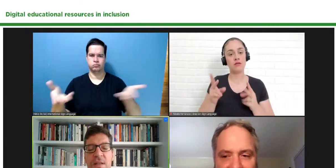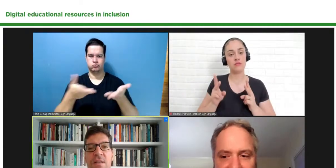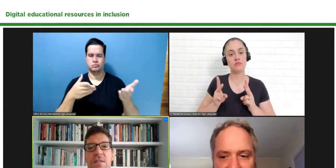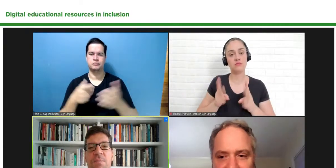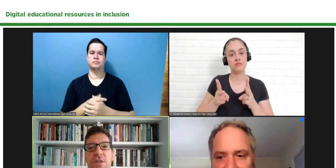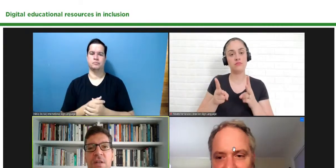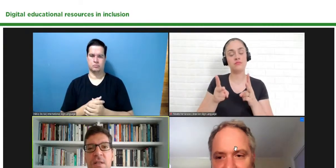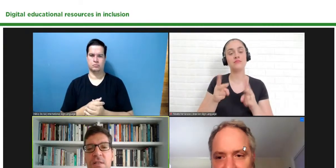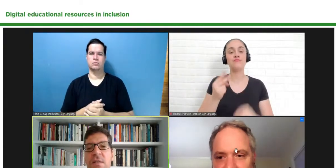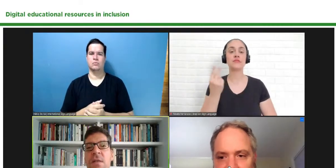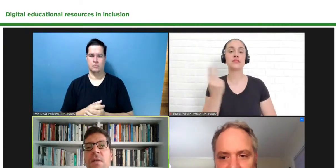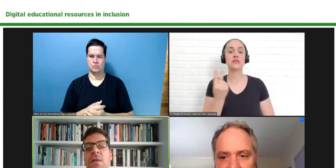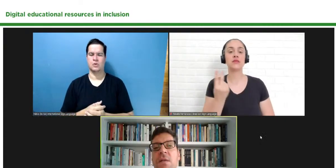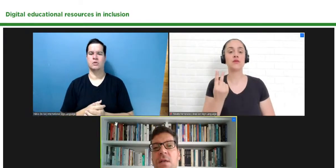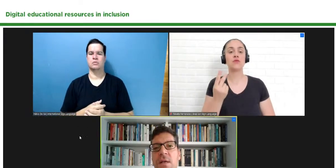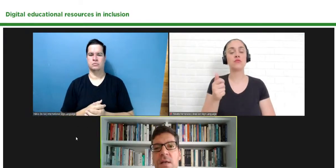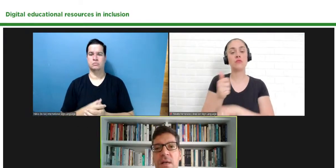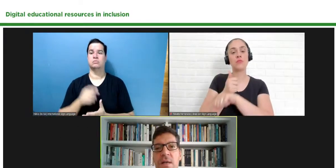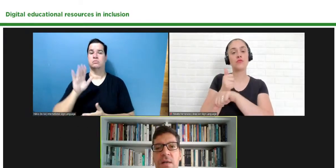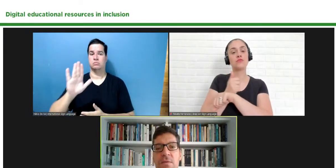second specialist,